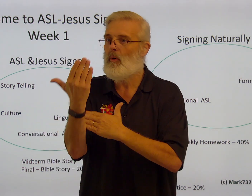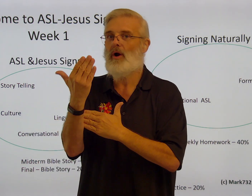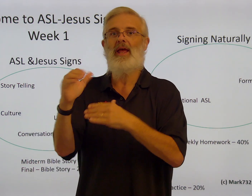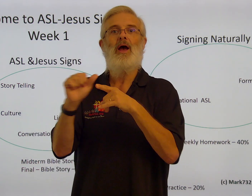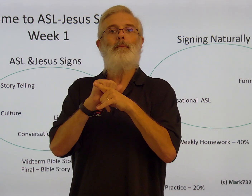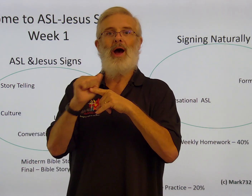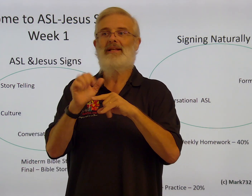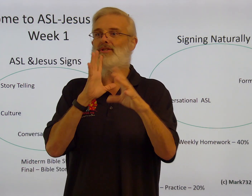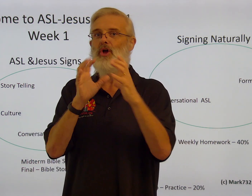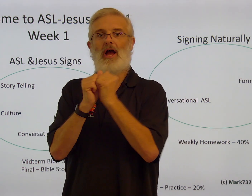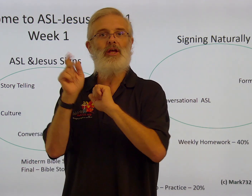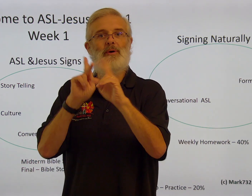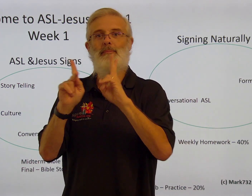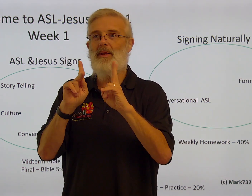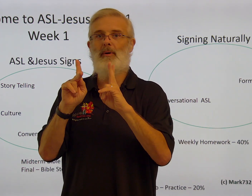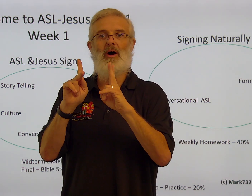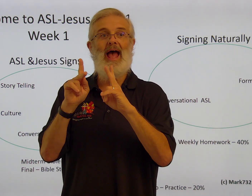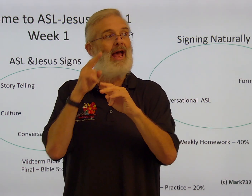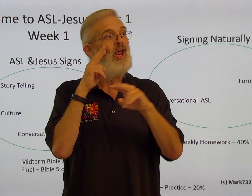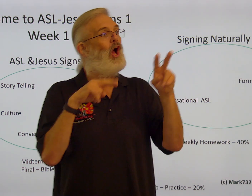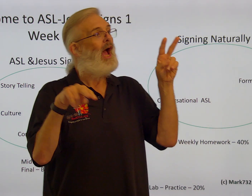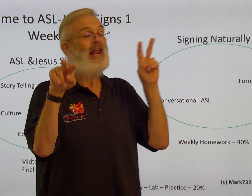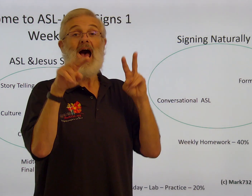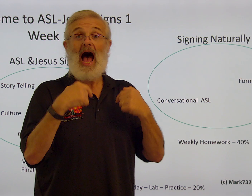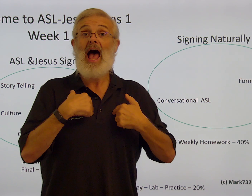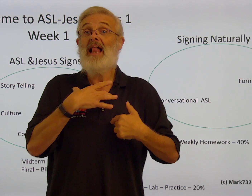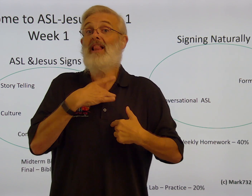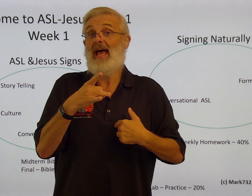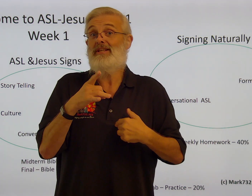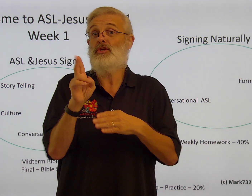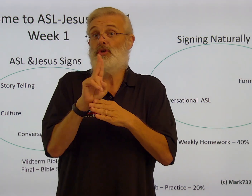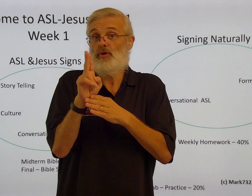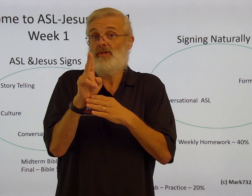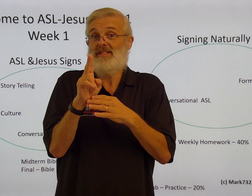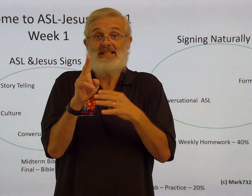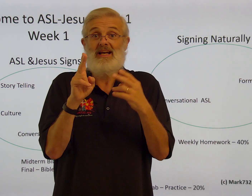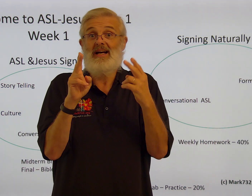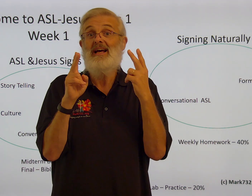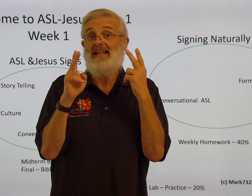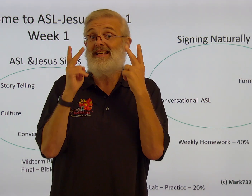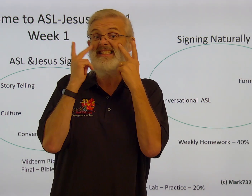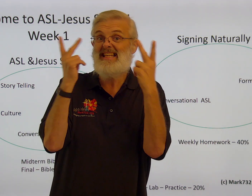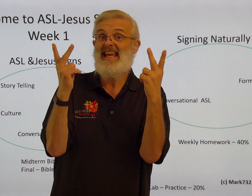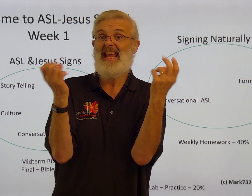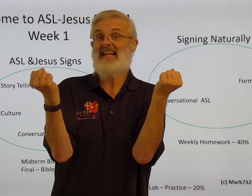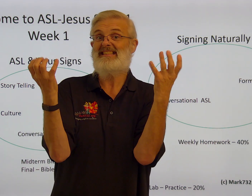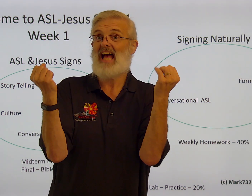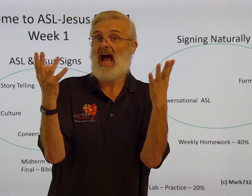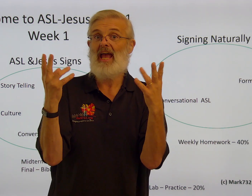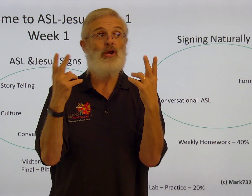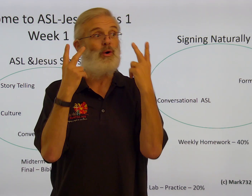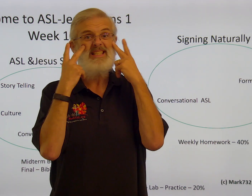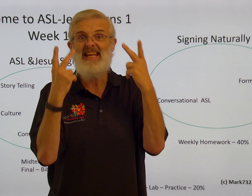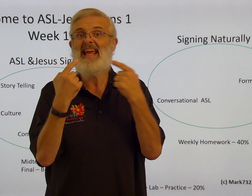morning. Practice talking with people. And I like to use the see and sign or see and